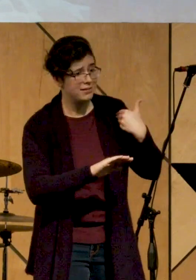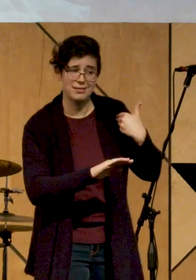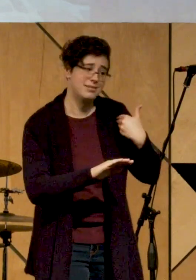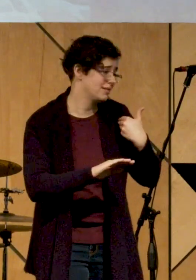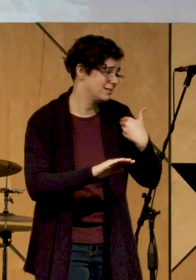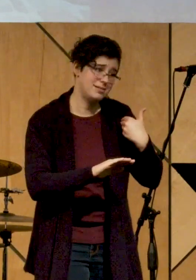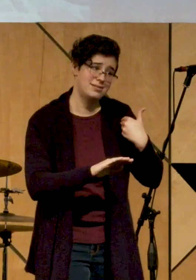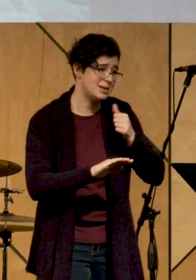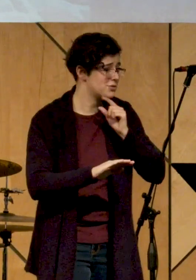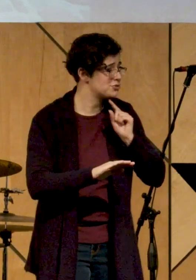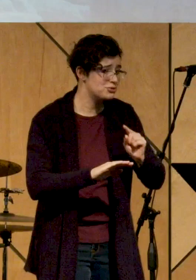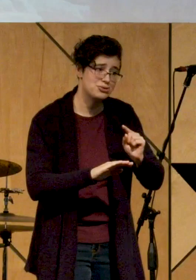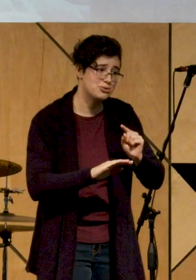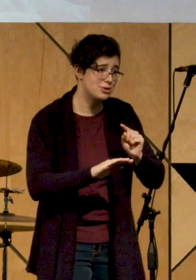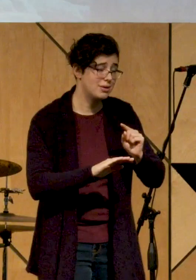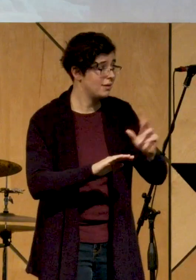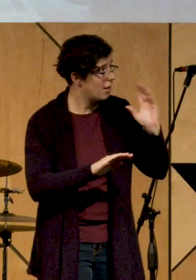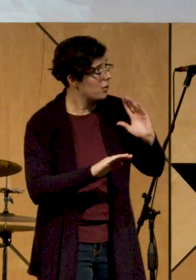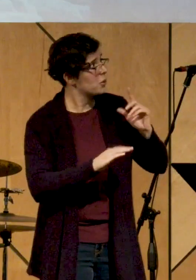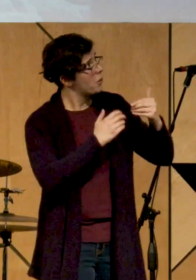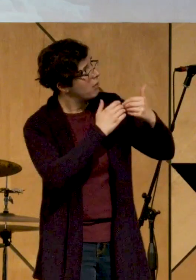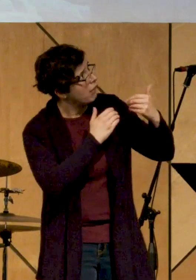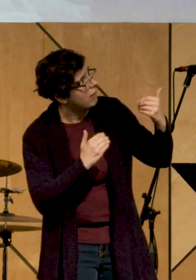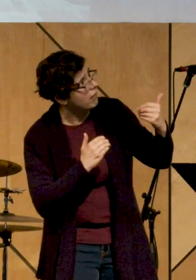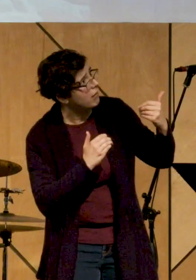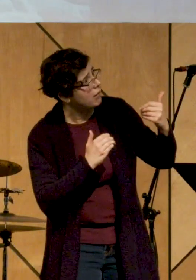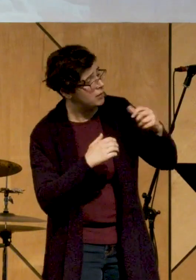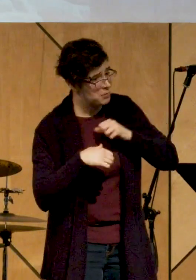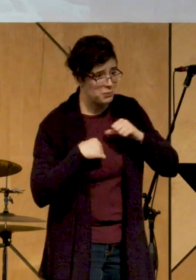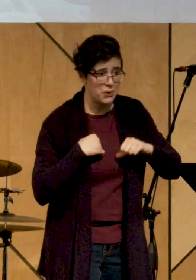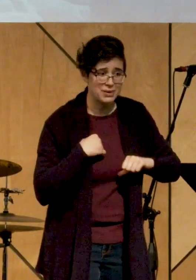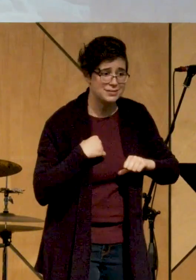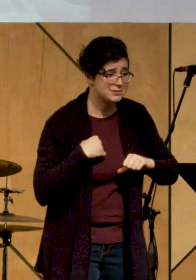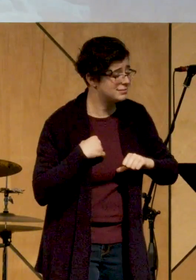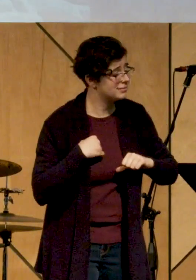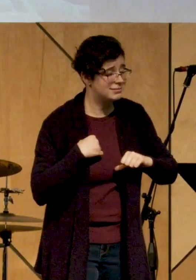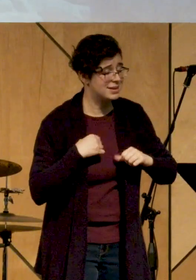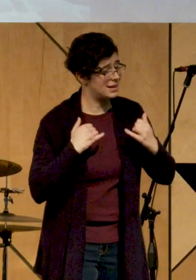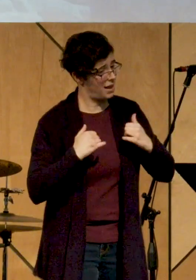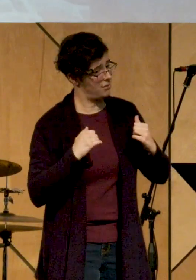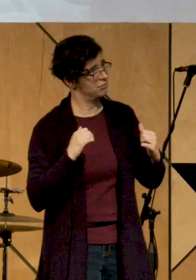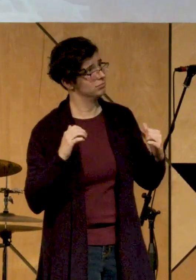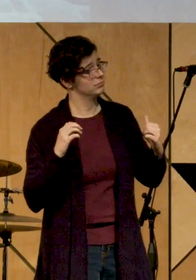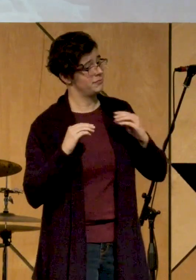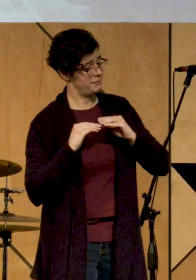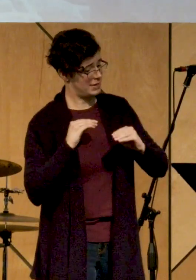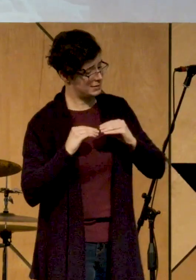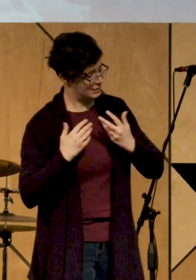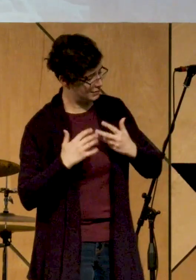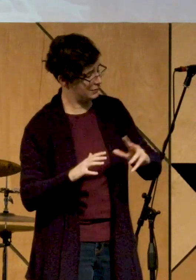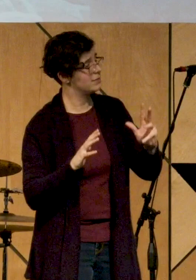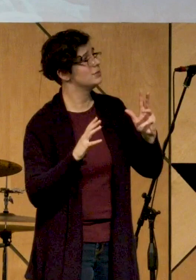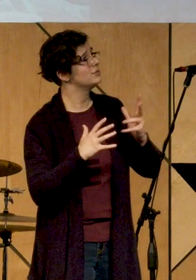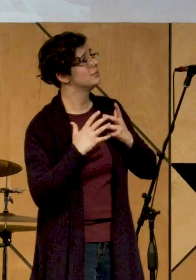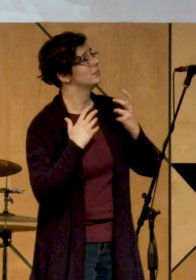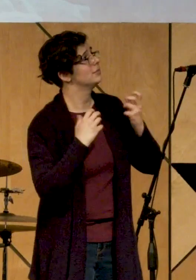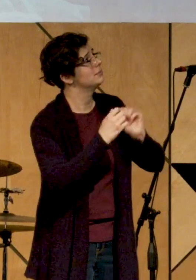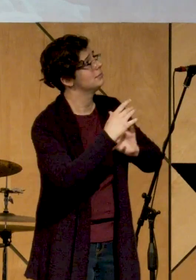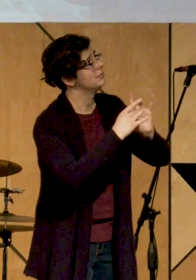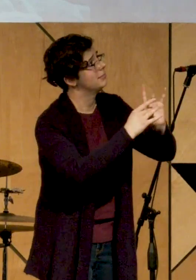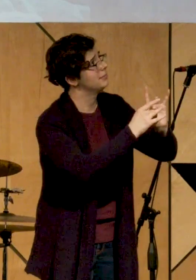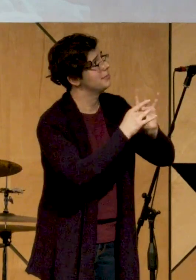Broken, distant, separated from God. If you put your faith in Jesus, he has saved